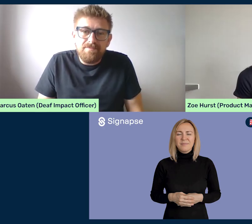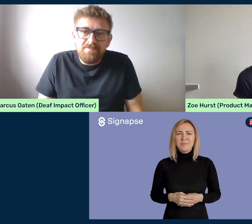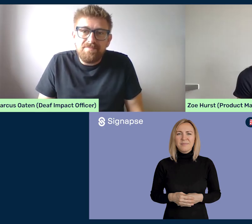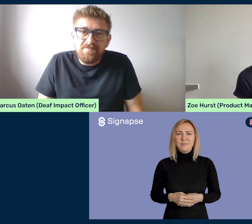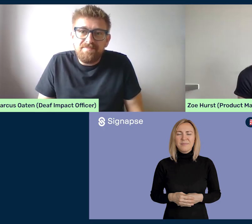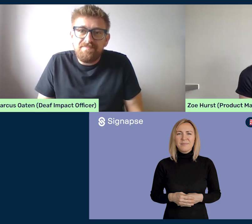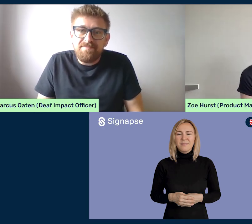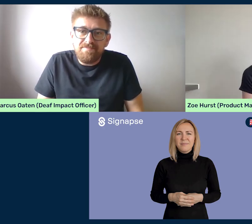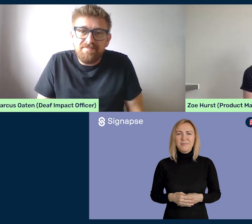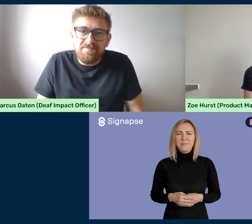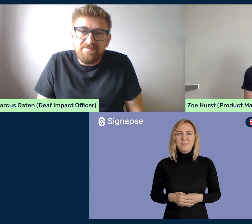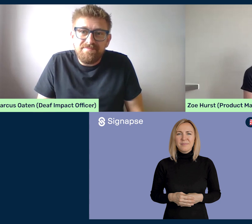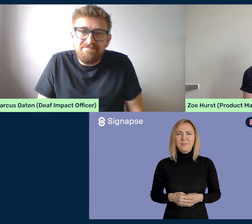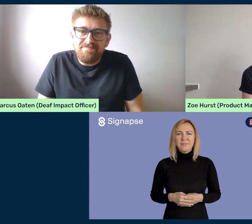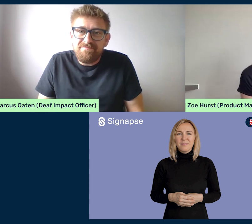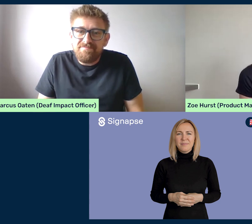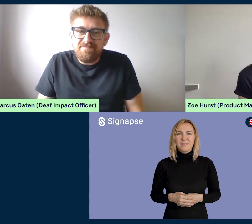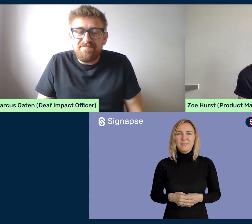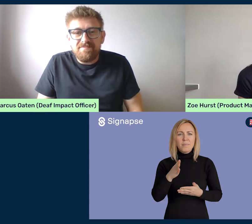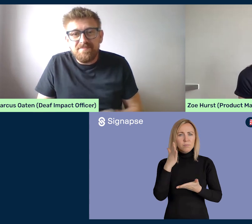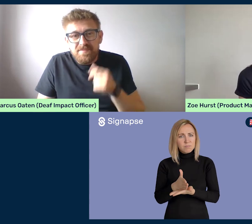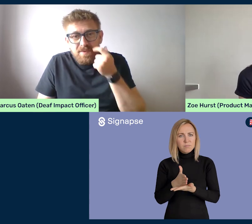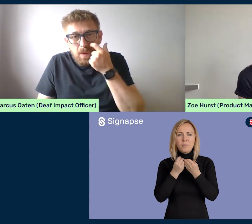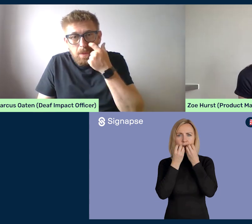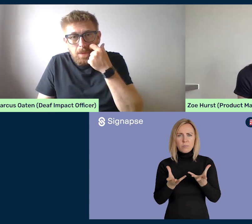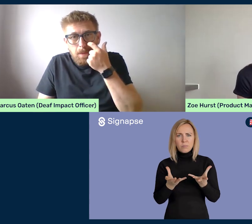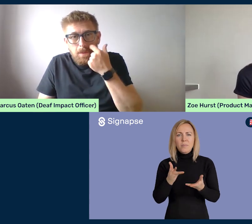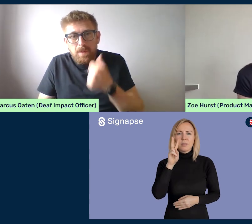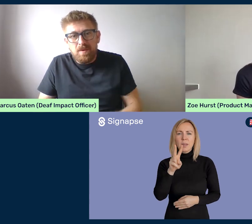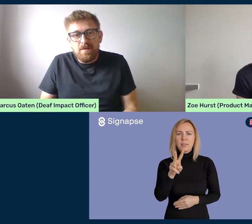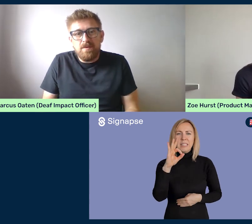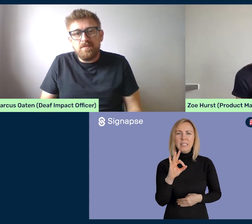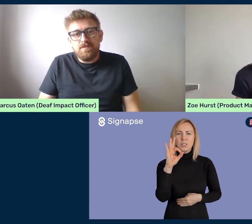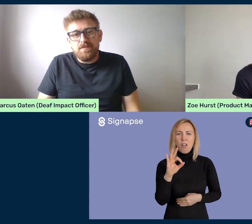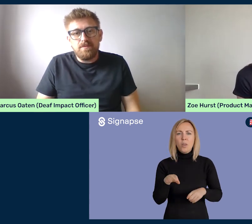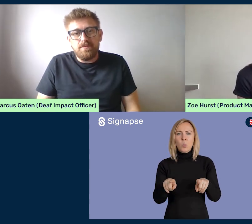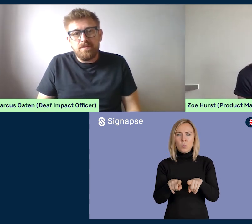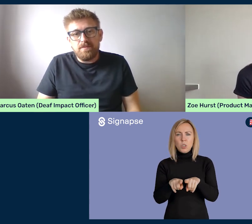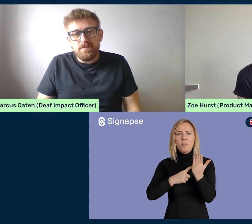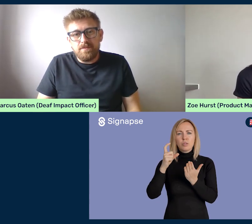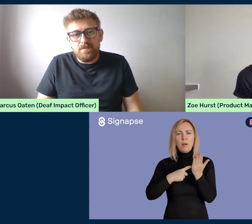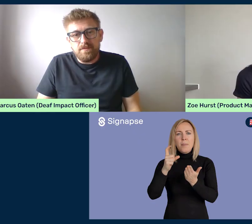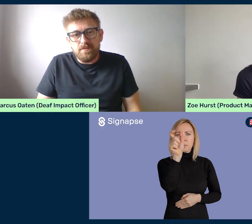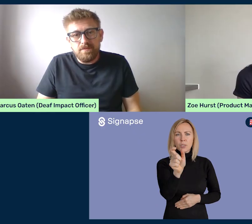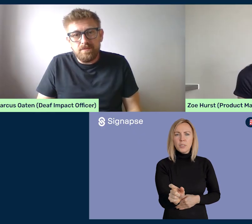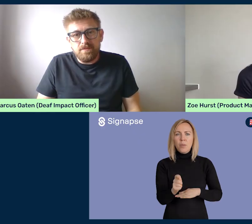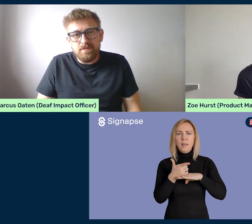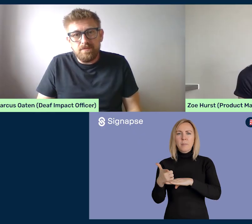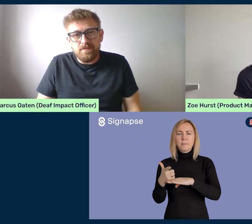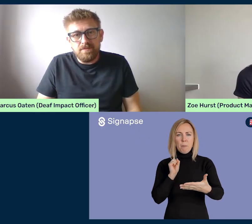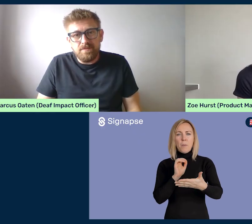spaces. Completely. And I think it's always so lovely when you see like just randomly on like TikTok